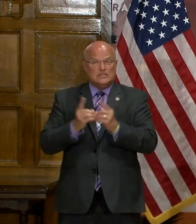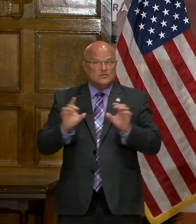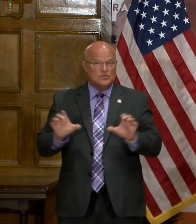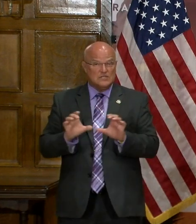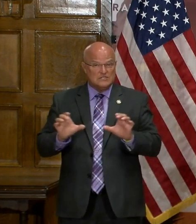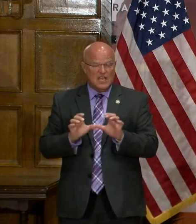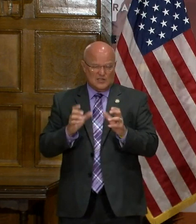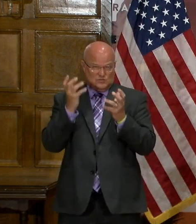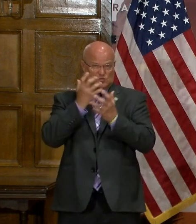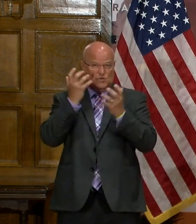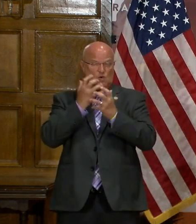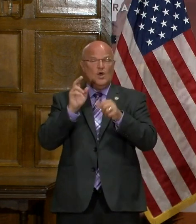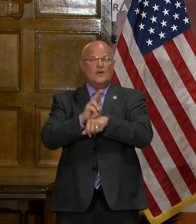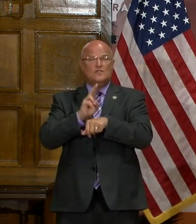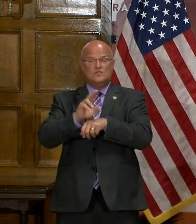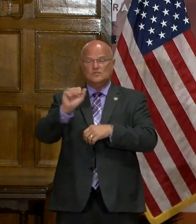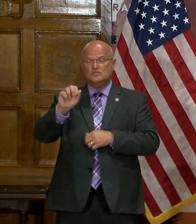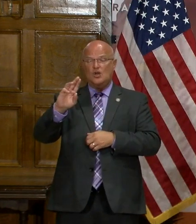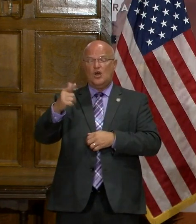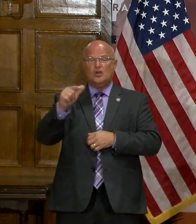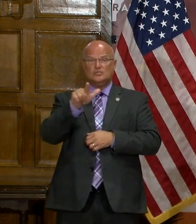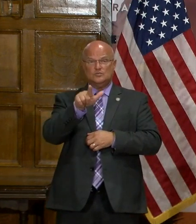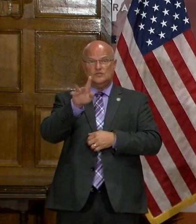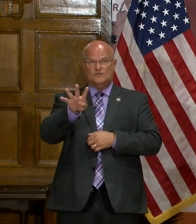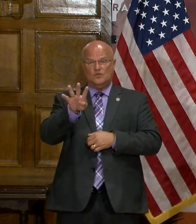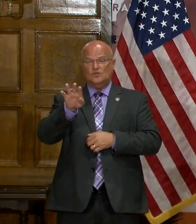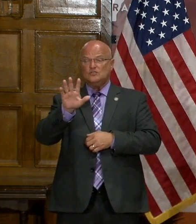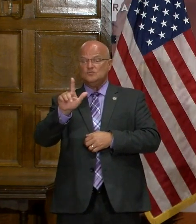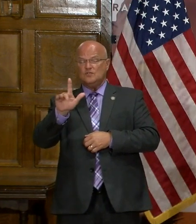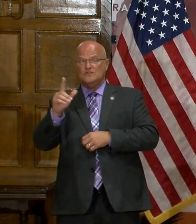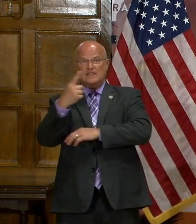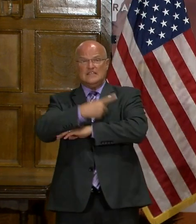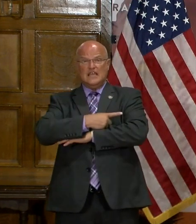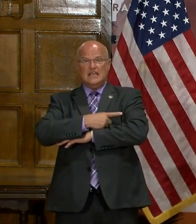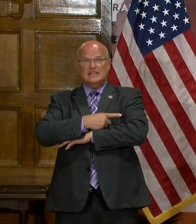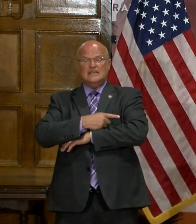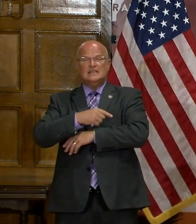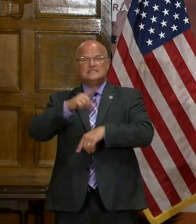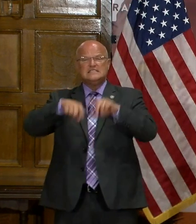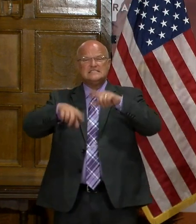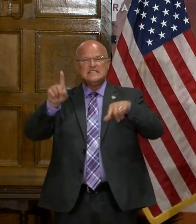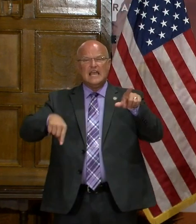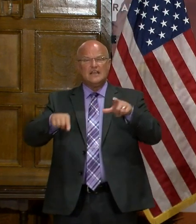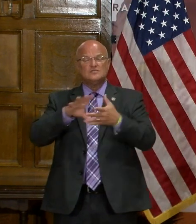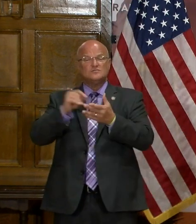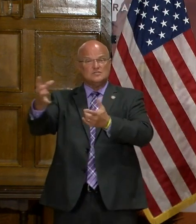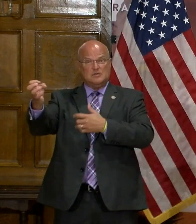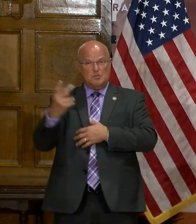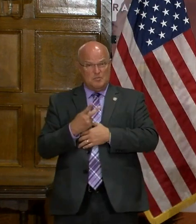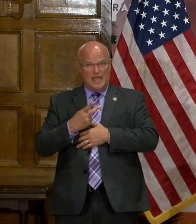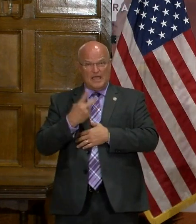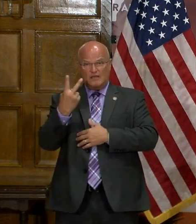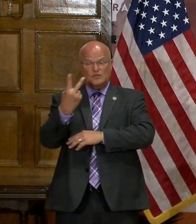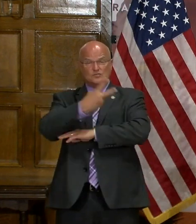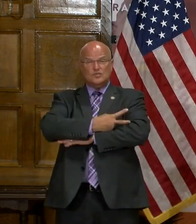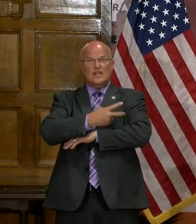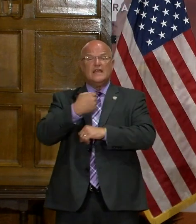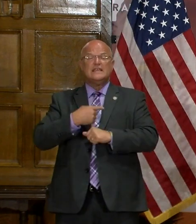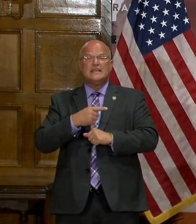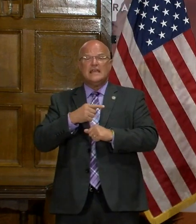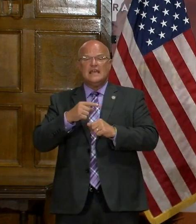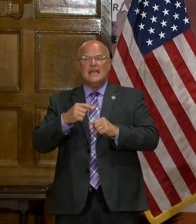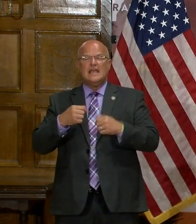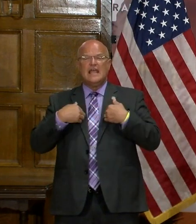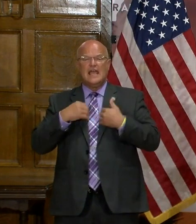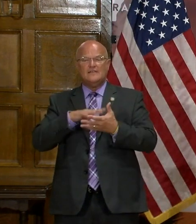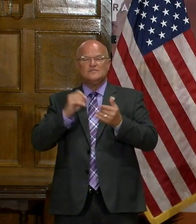done, but they have used the August 24th and 25th dates to stagger the return of students so that on those 2 days they can